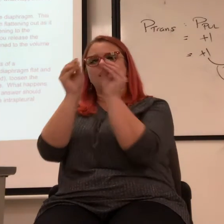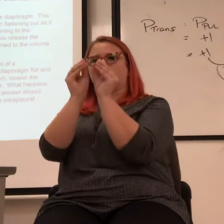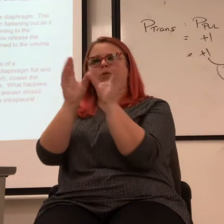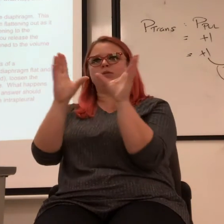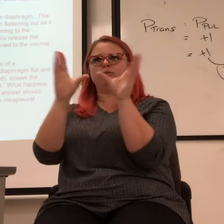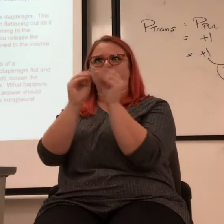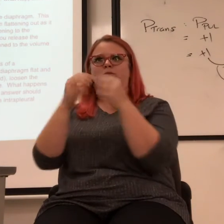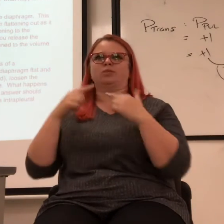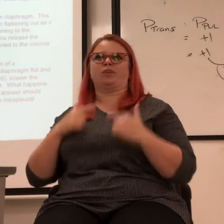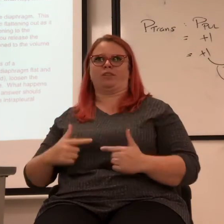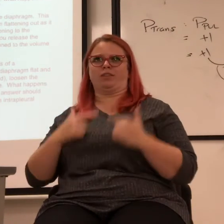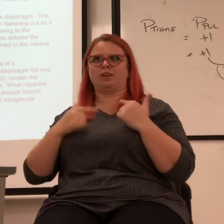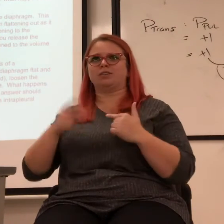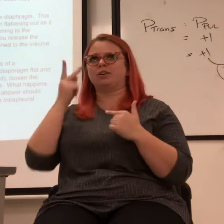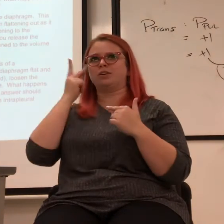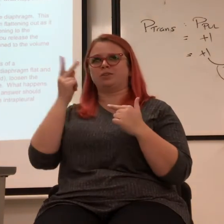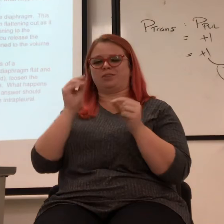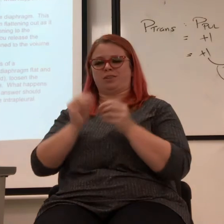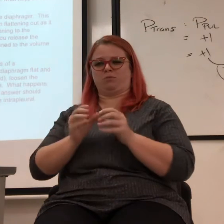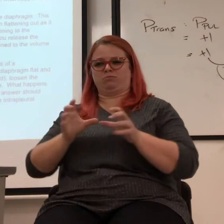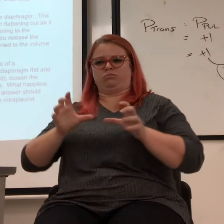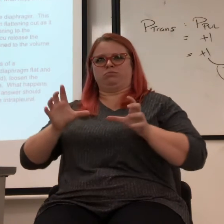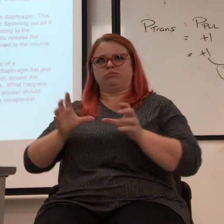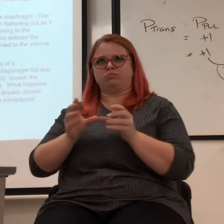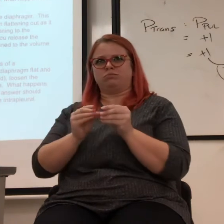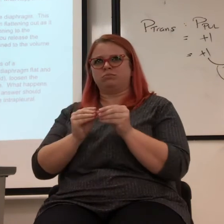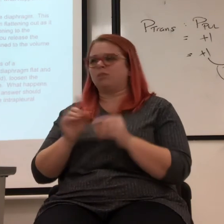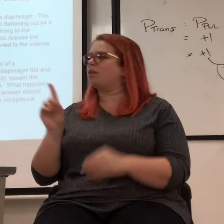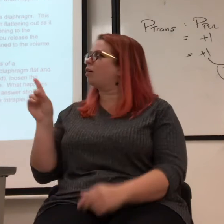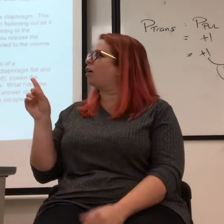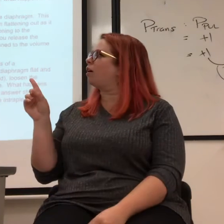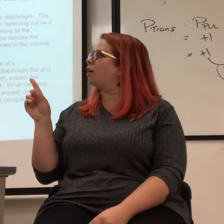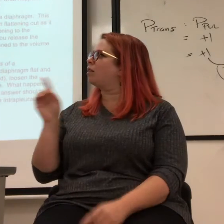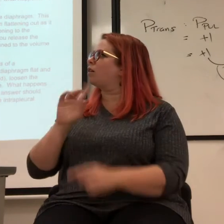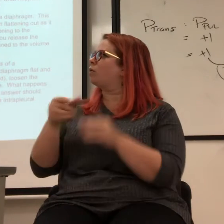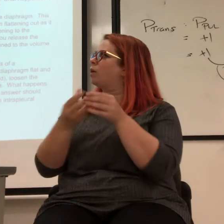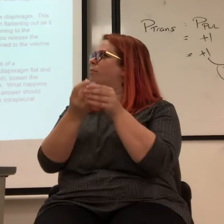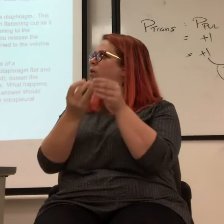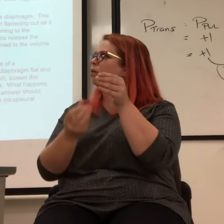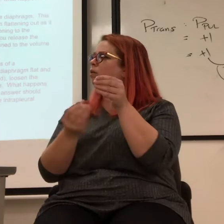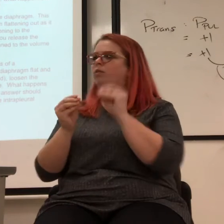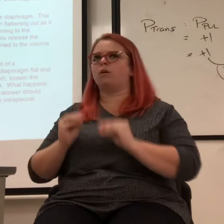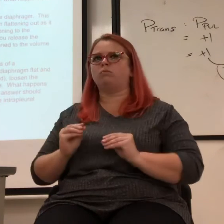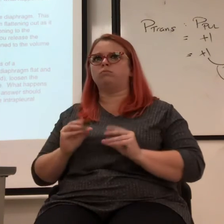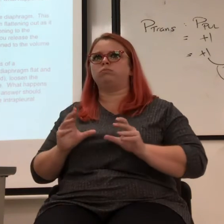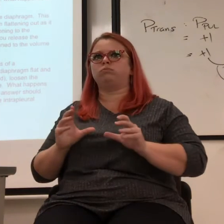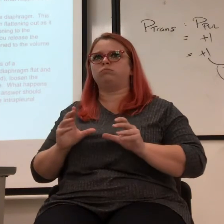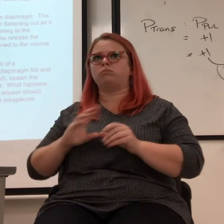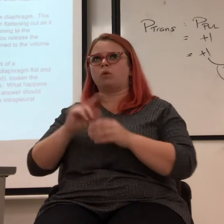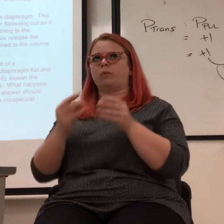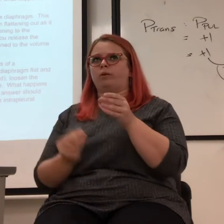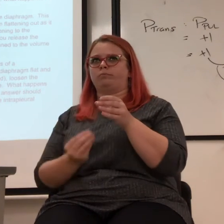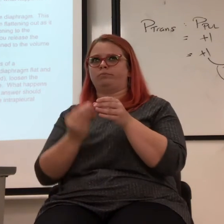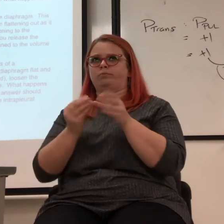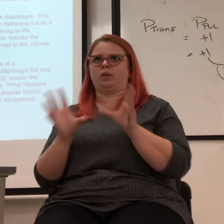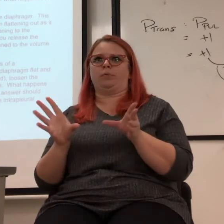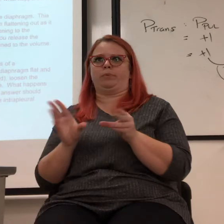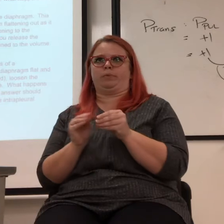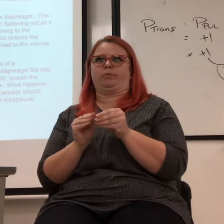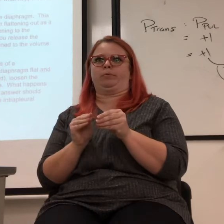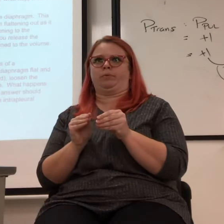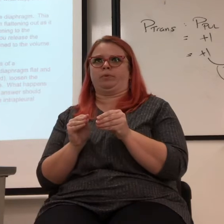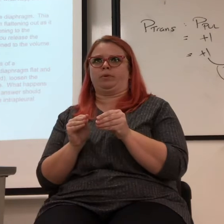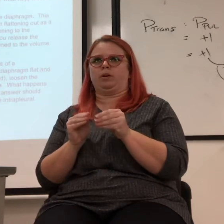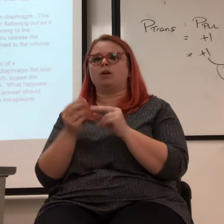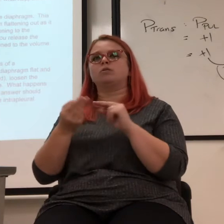out. You see the balloons, how they inflate, deflate? Now when I pull down, they inflate. When I push in, they deflate.